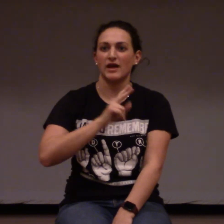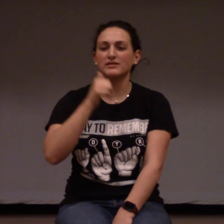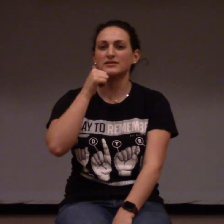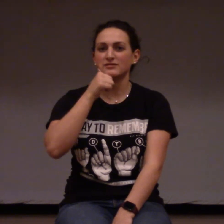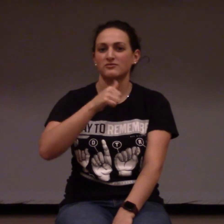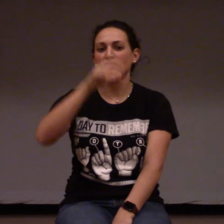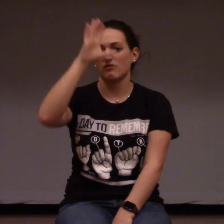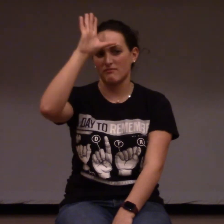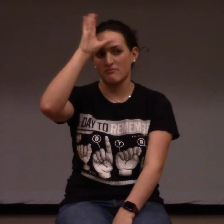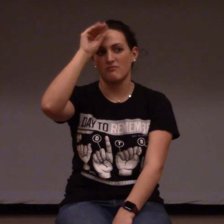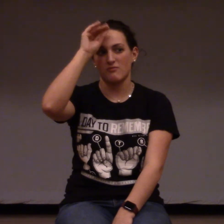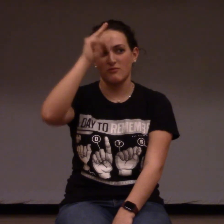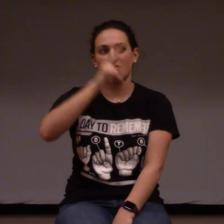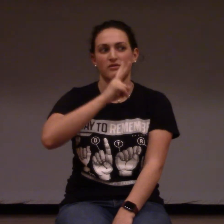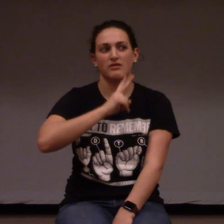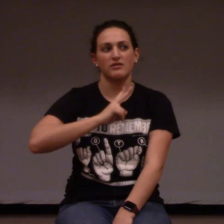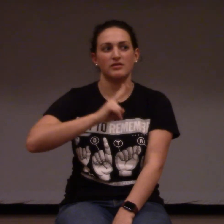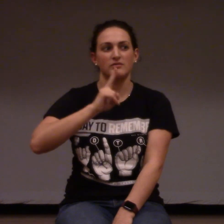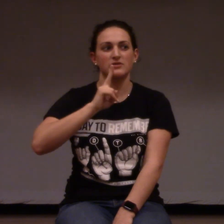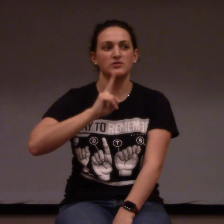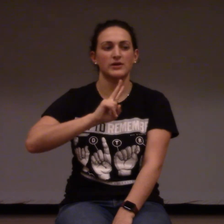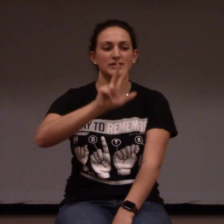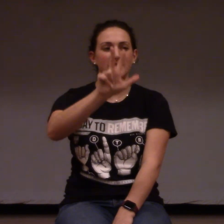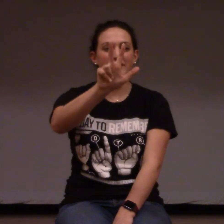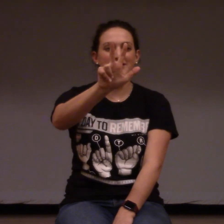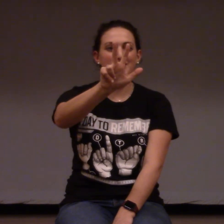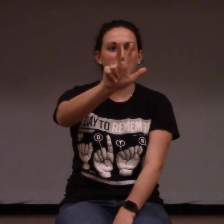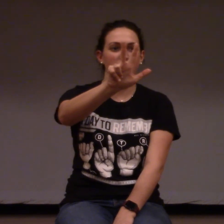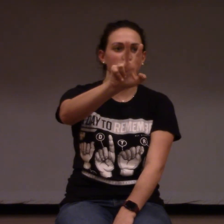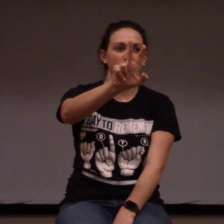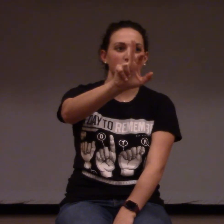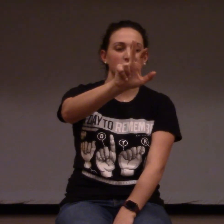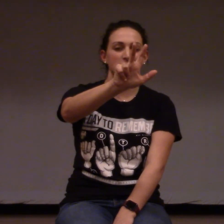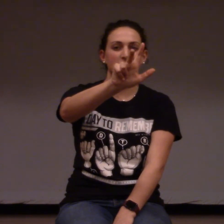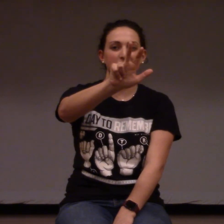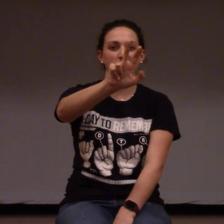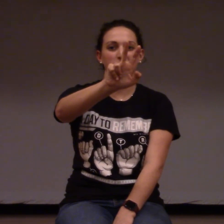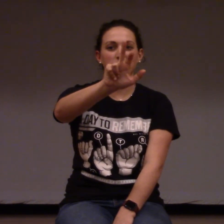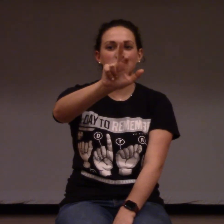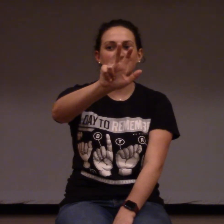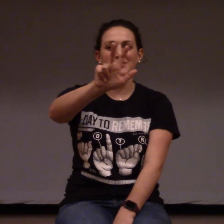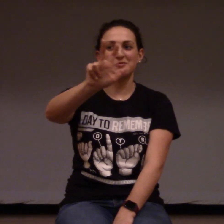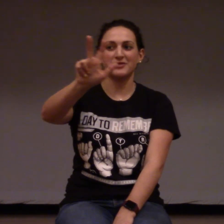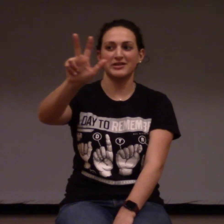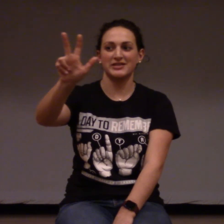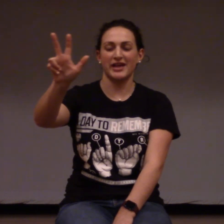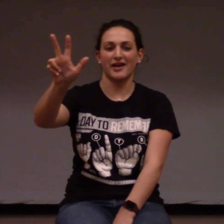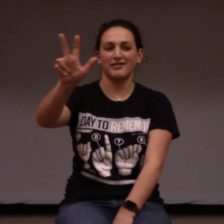Yes. Yep, so twins, and then this is going to be a 3 in sign language. We'll get to that.